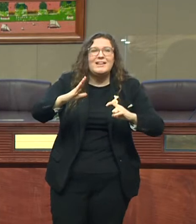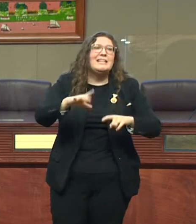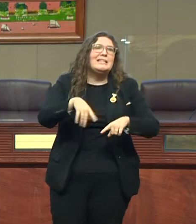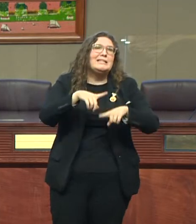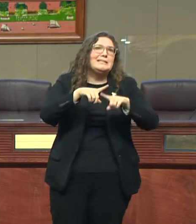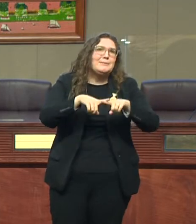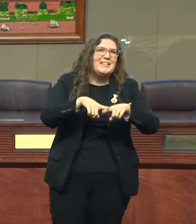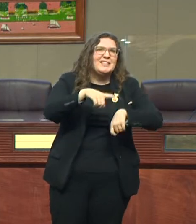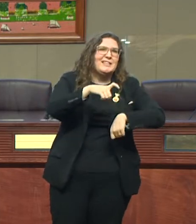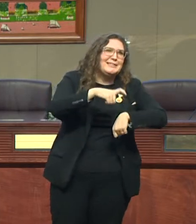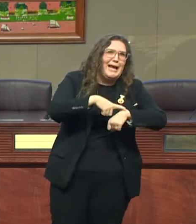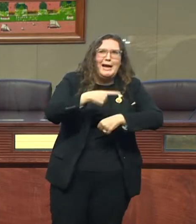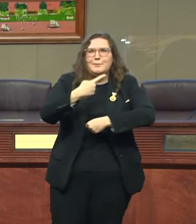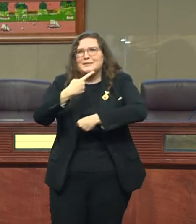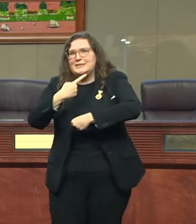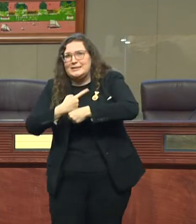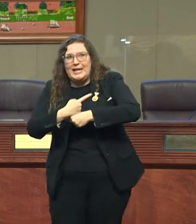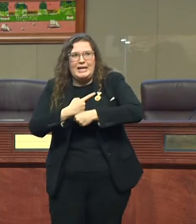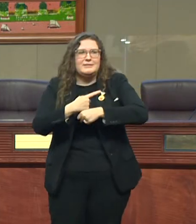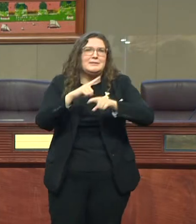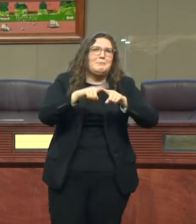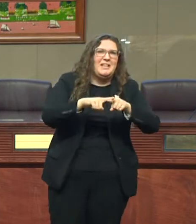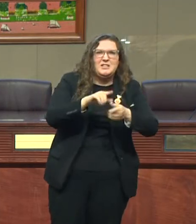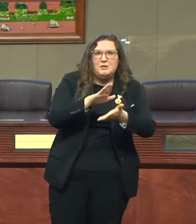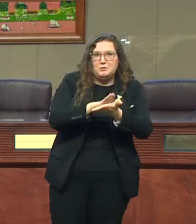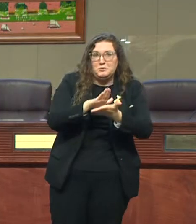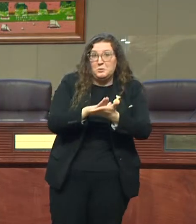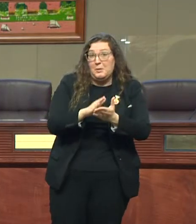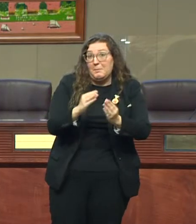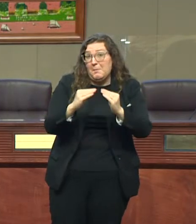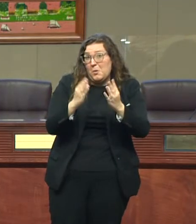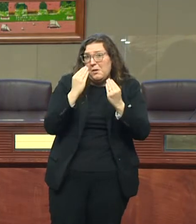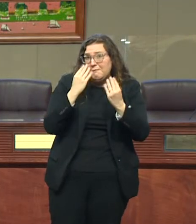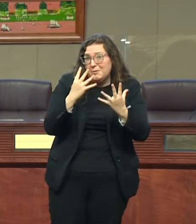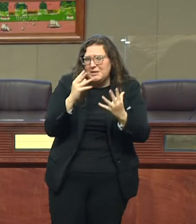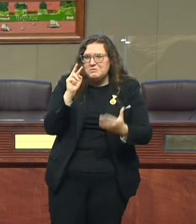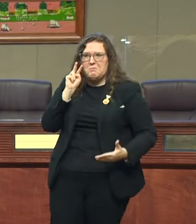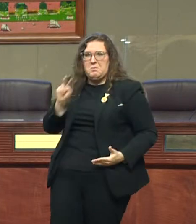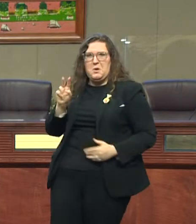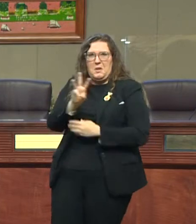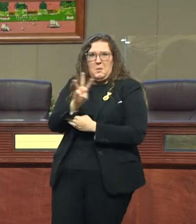school and will be featured on our district website.